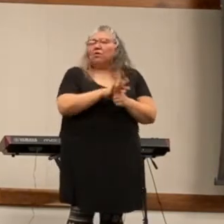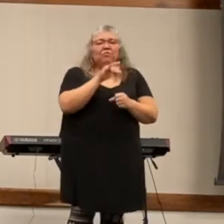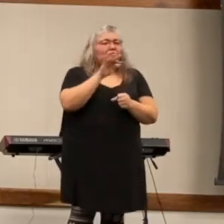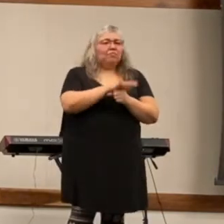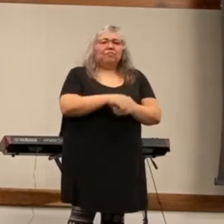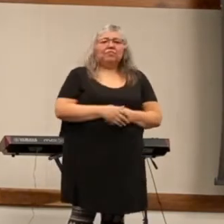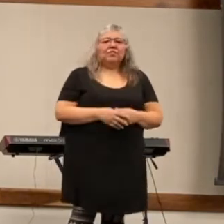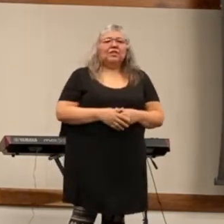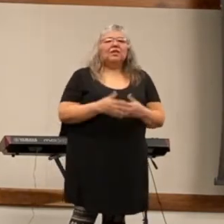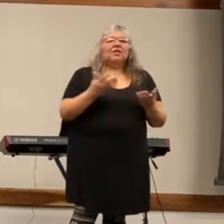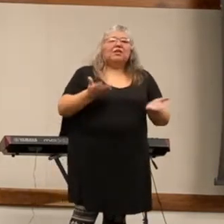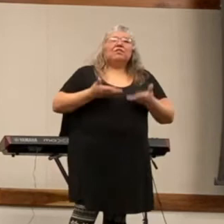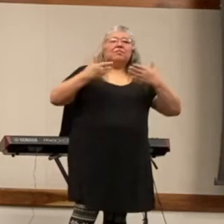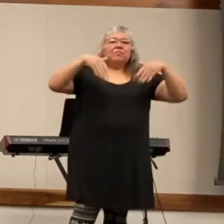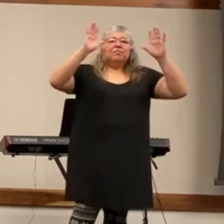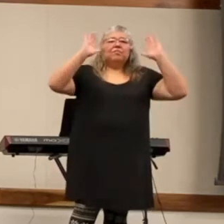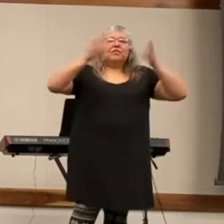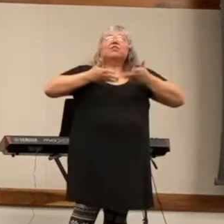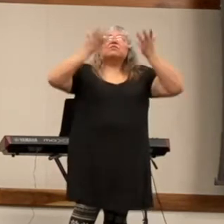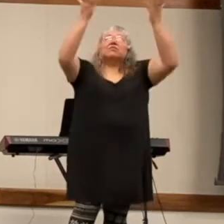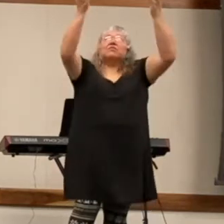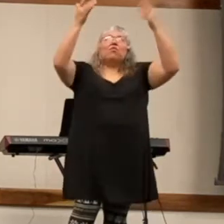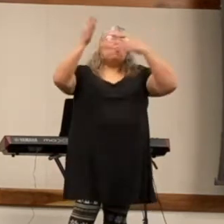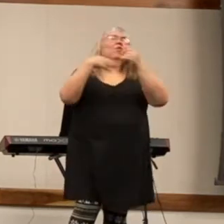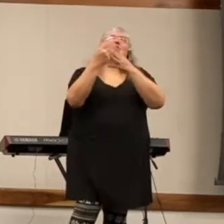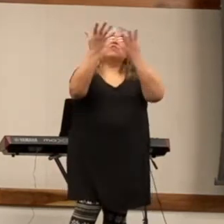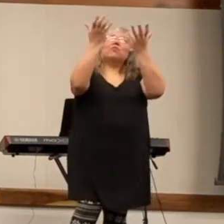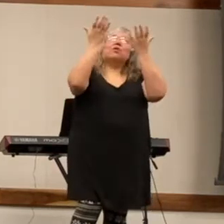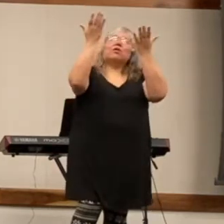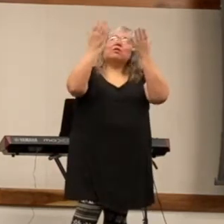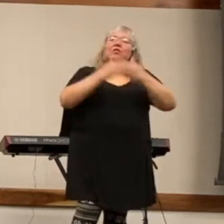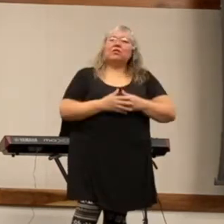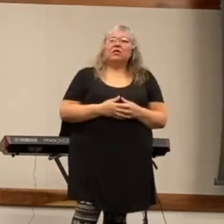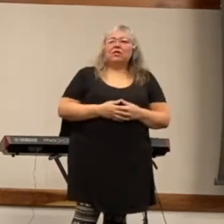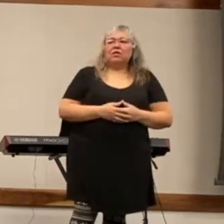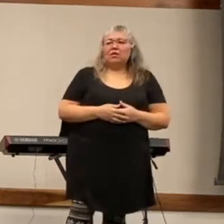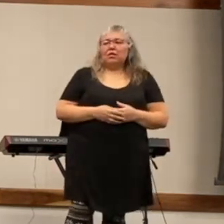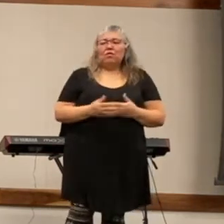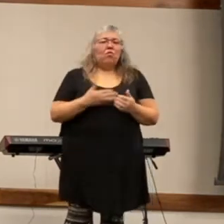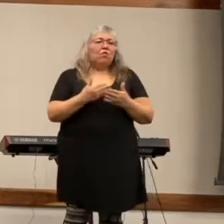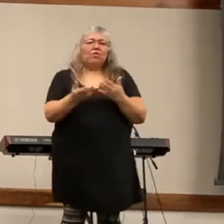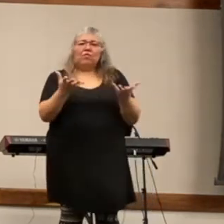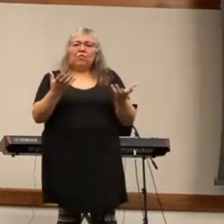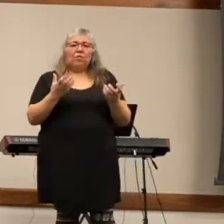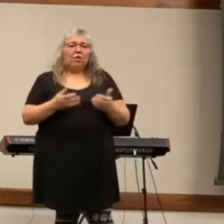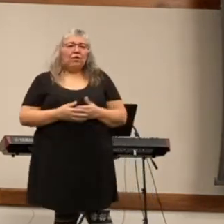Here, it's yours. Whatever you want. And I'm all in. Whatever you want.